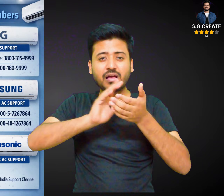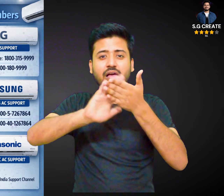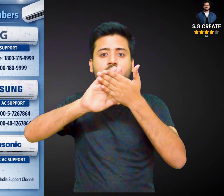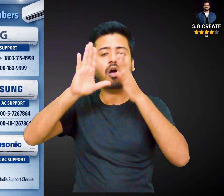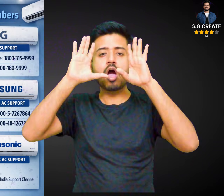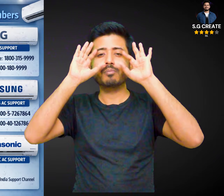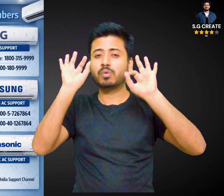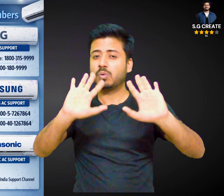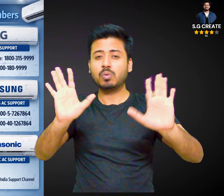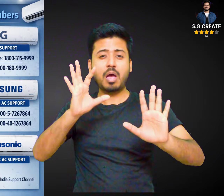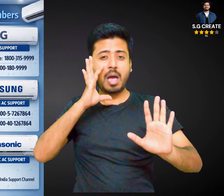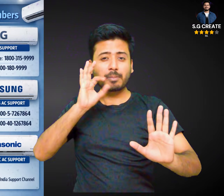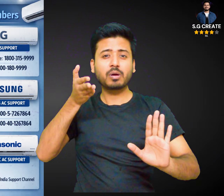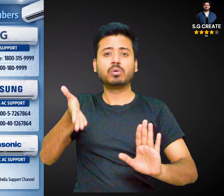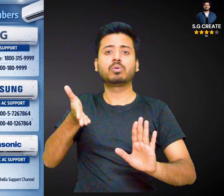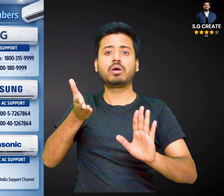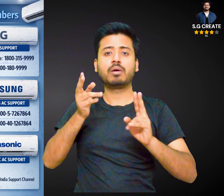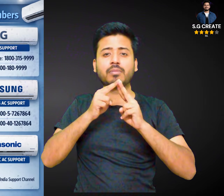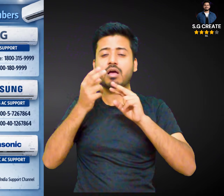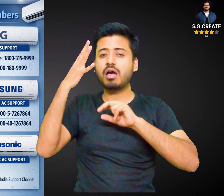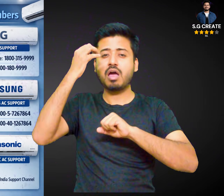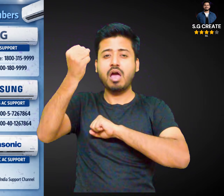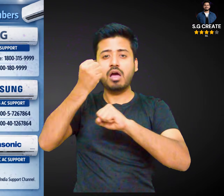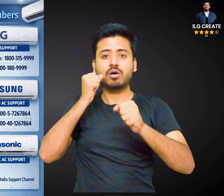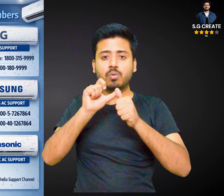booking. VJ Home Services. Call +91